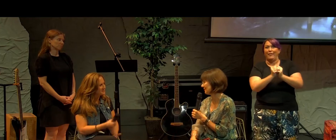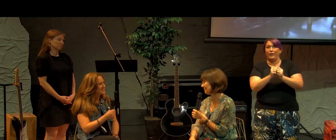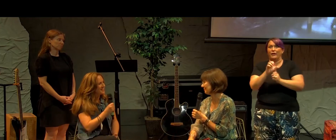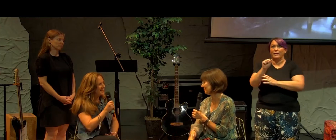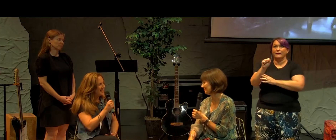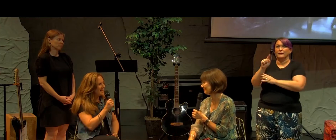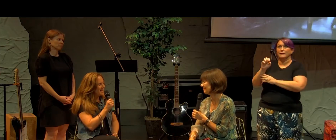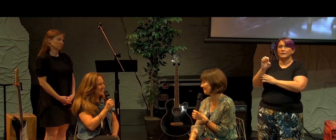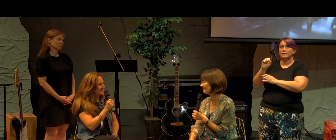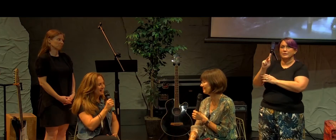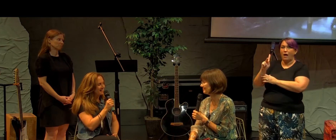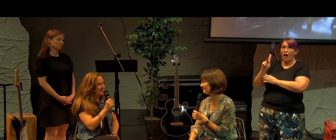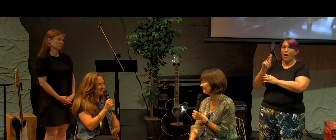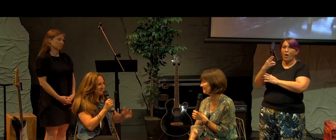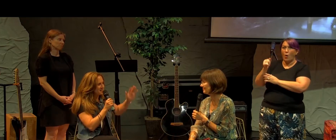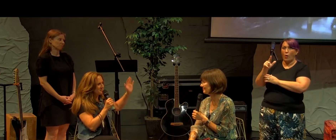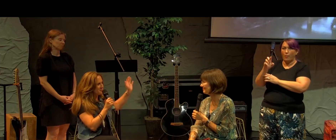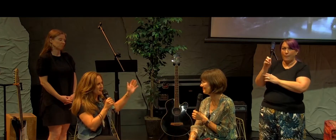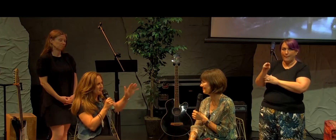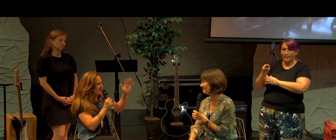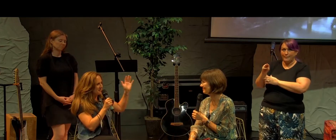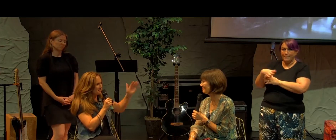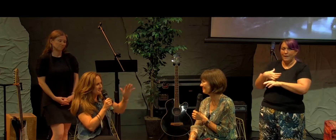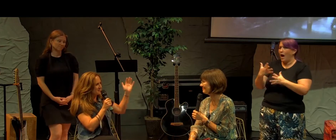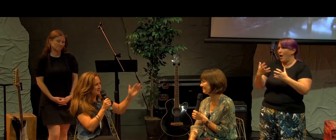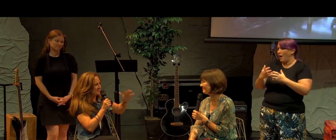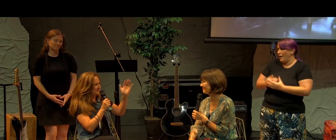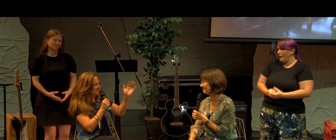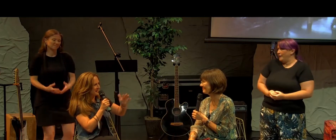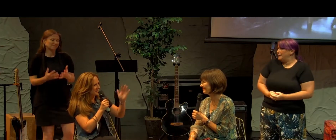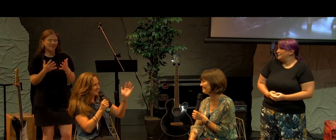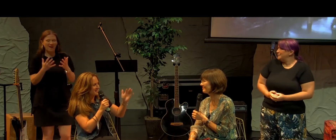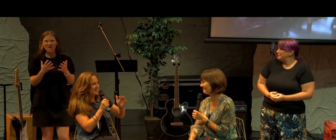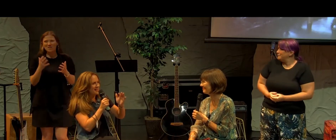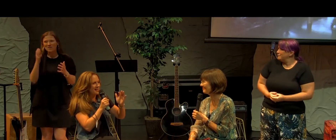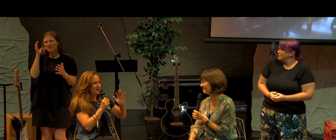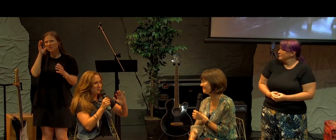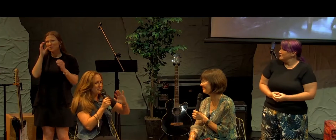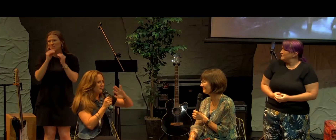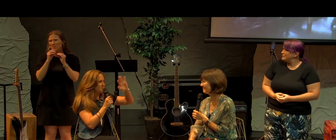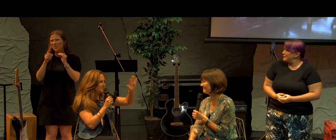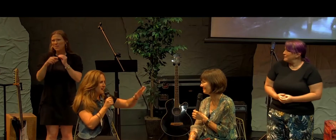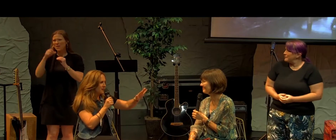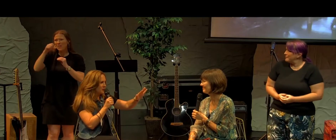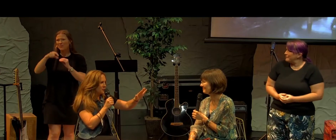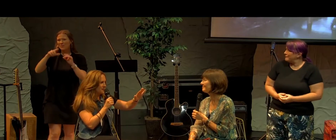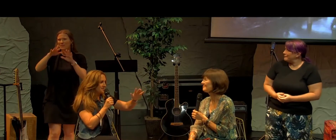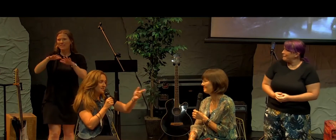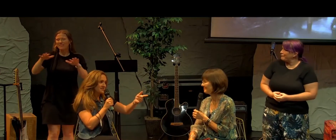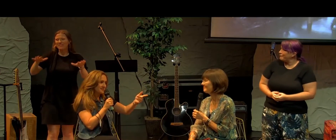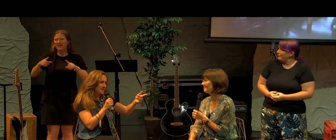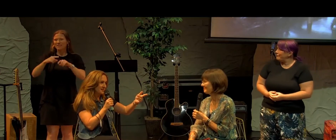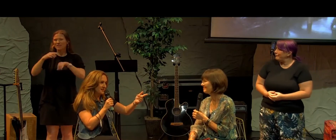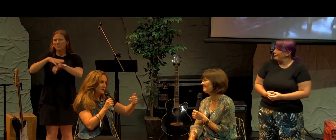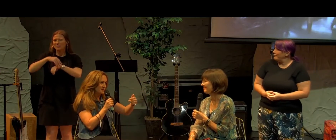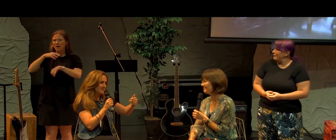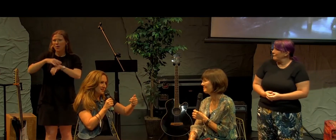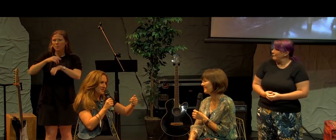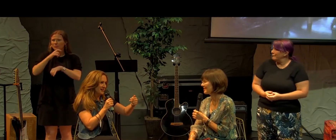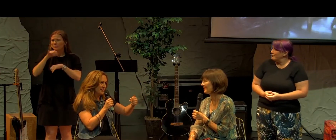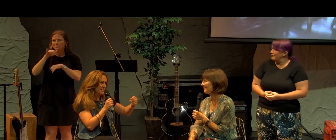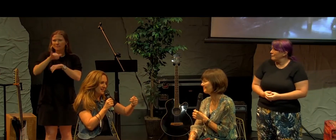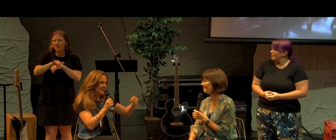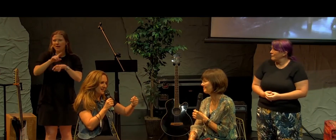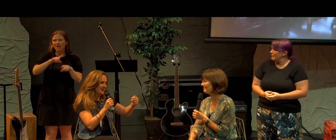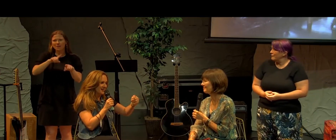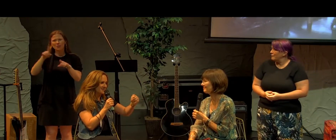So, and I'd love to hear more about this ripple effect from Stockholm, because you didn't stay there. You were in Moscow when